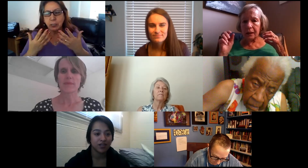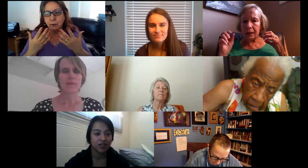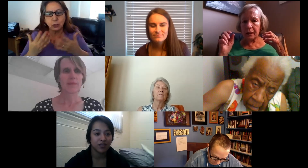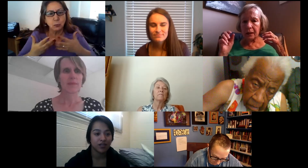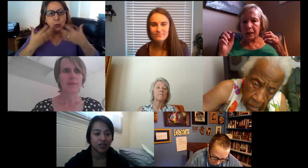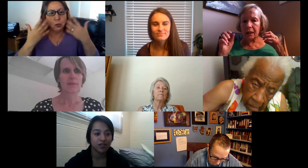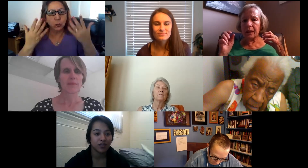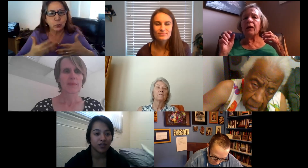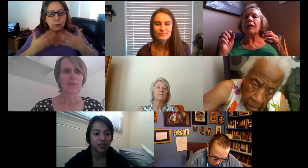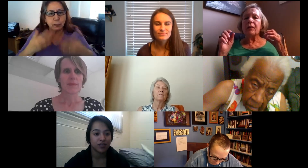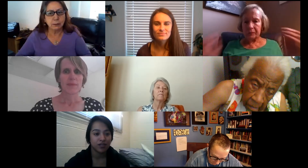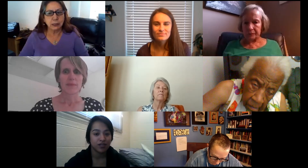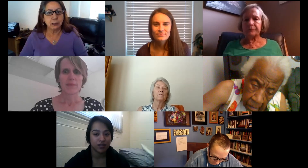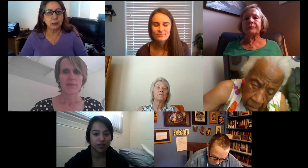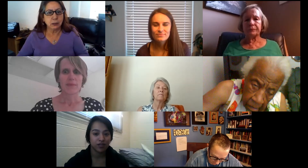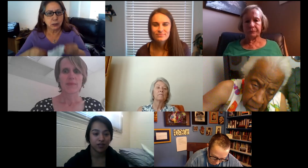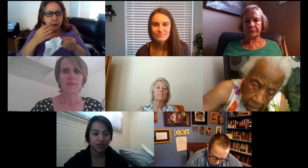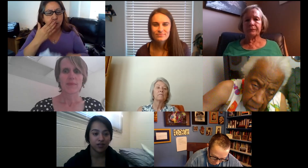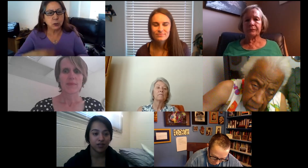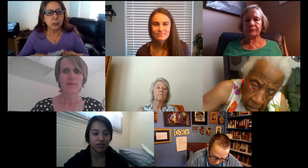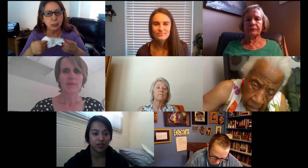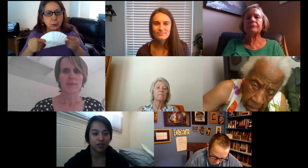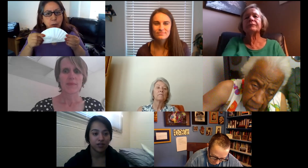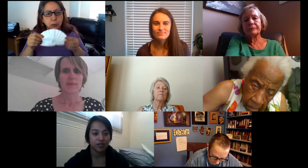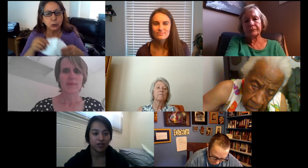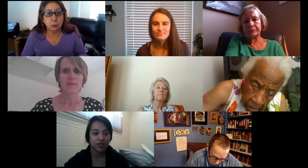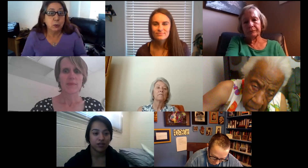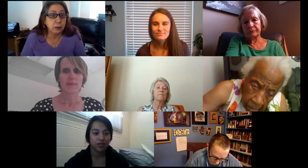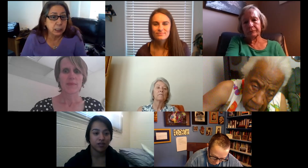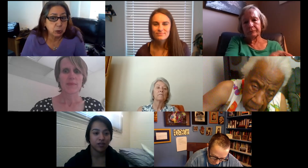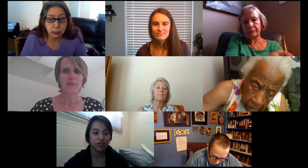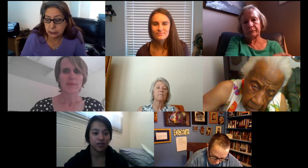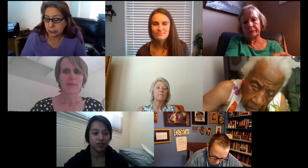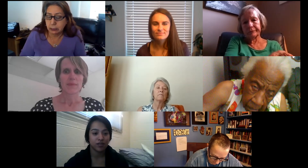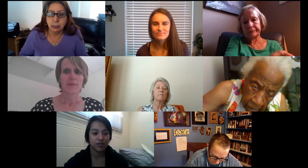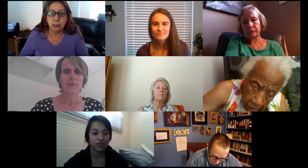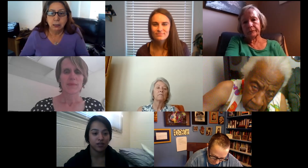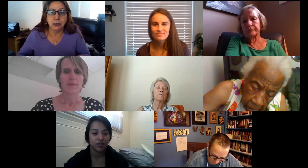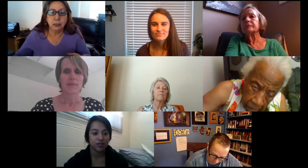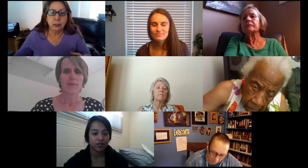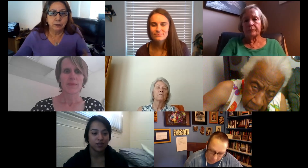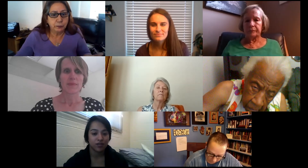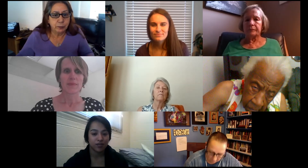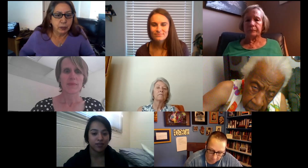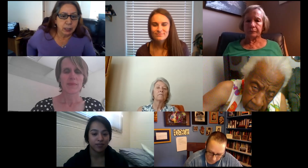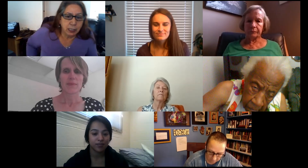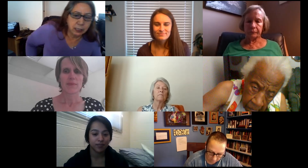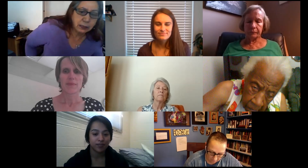whatever smoke or whatever comes in, it's supposed to help you also to breathe. That's what she said. So I guess it